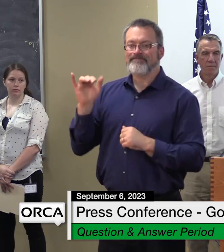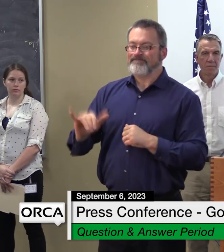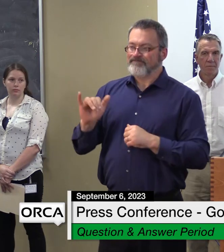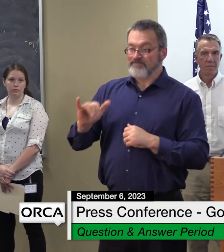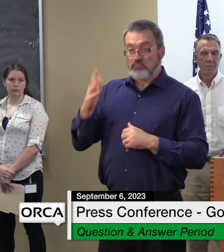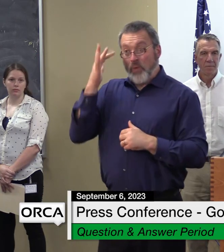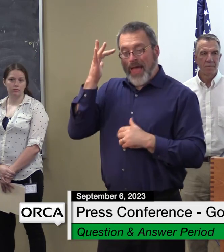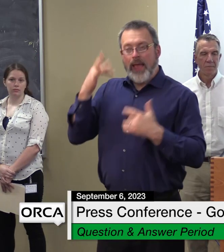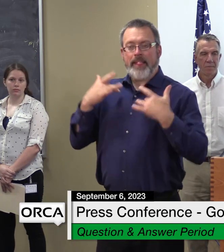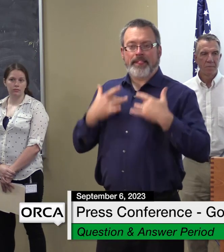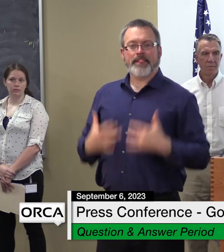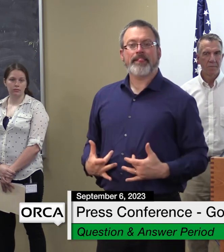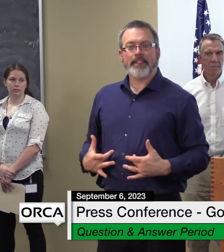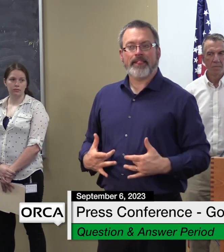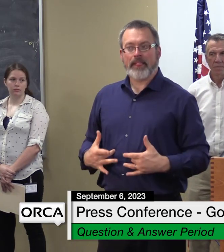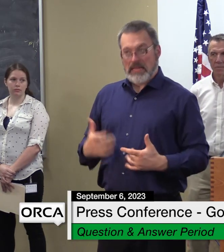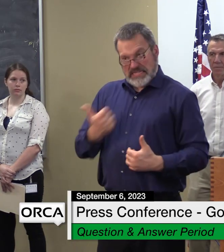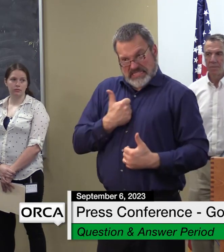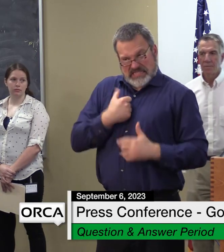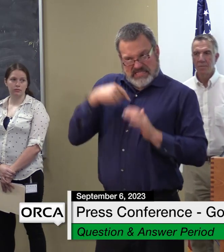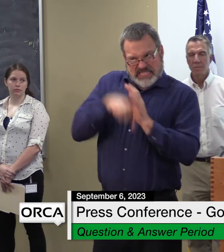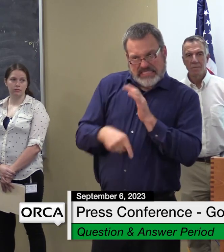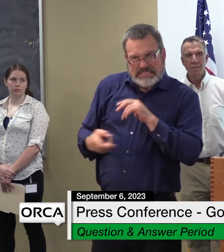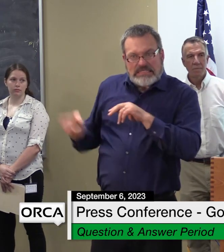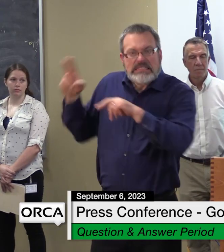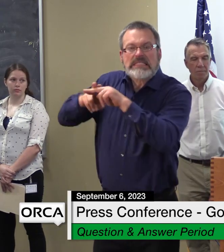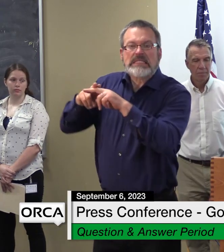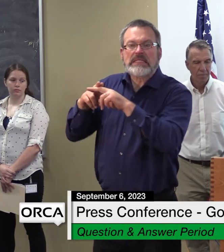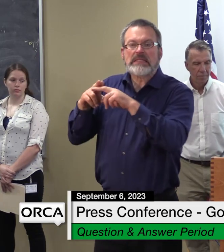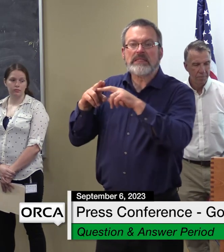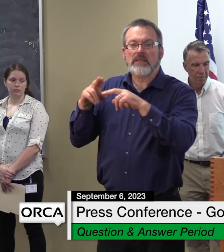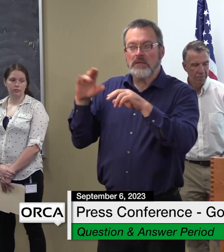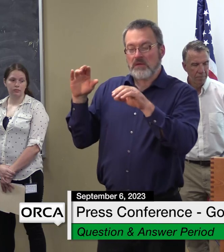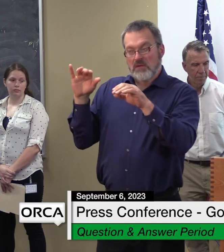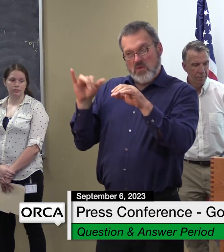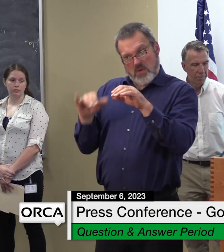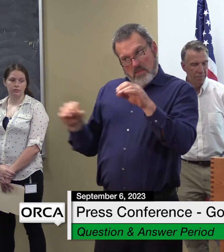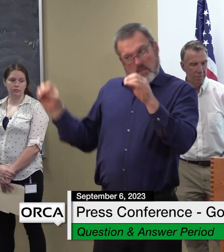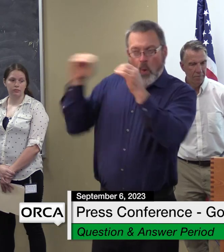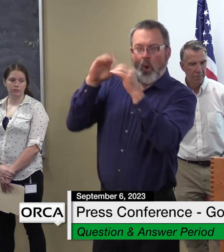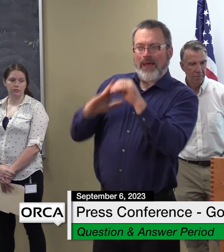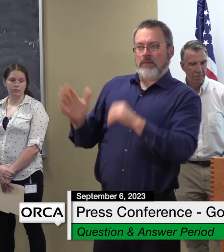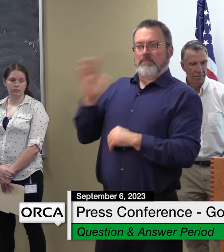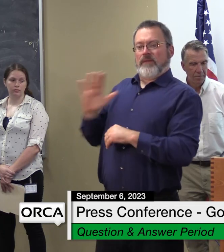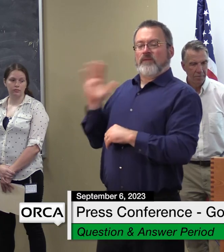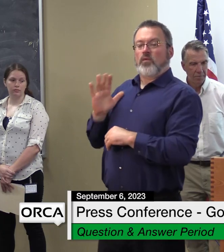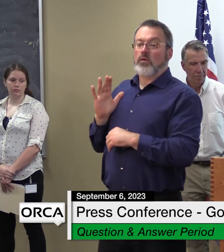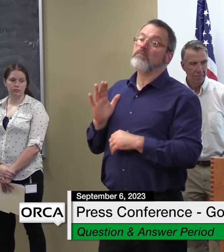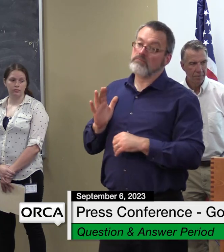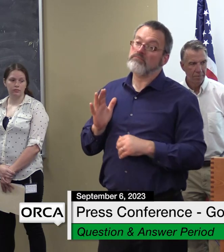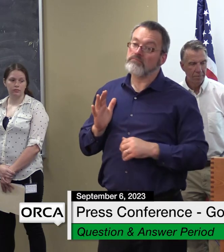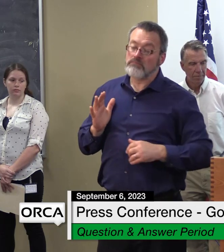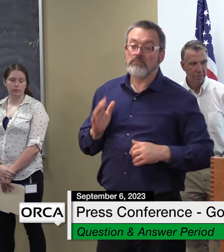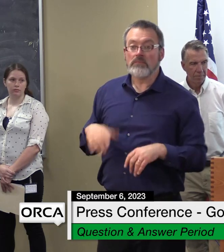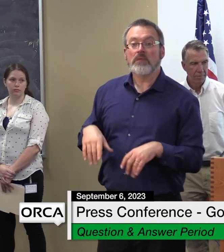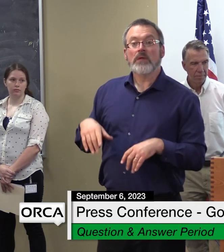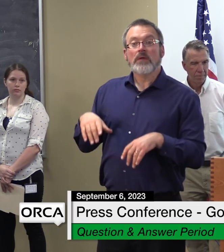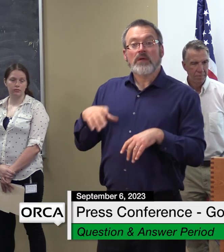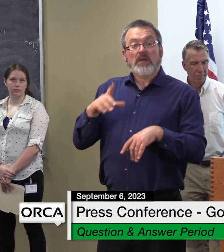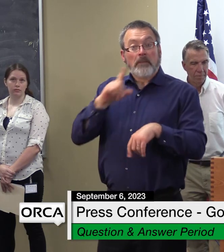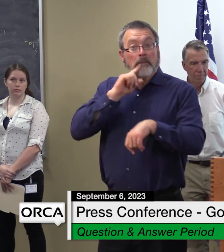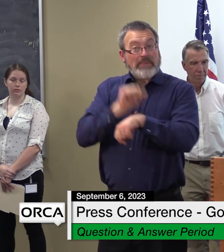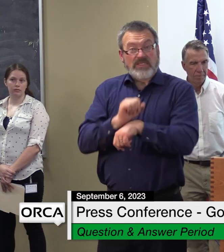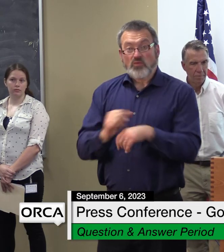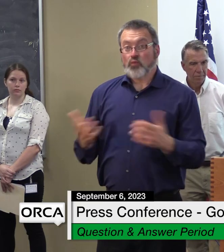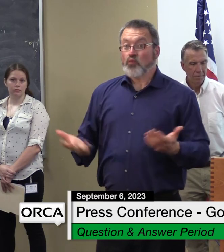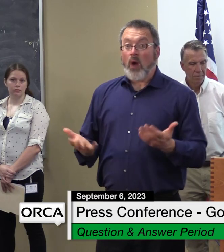had suicidal thoughts at a higher rate than they have in previous years. We also have the suicide death rates to look at in terms of